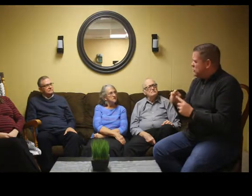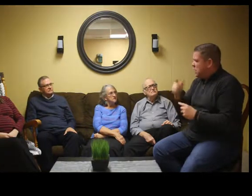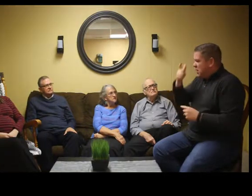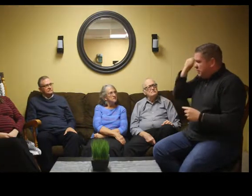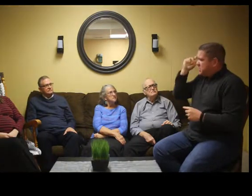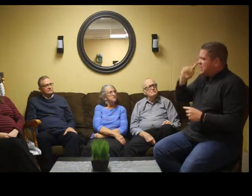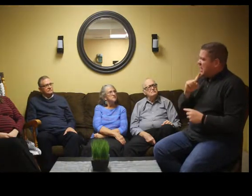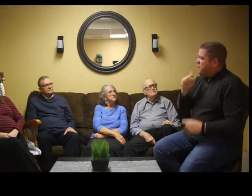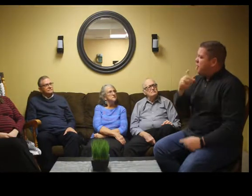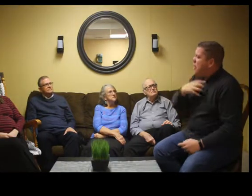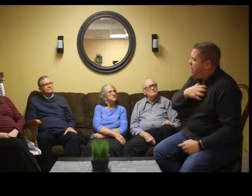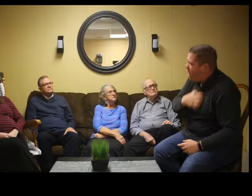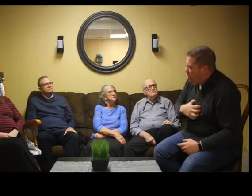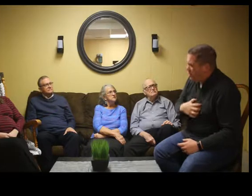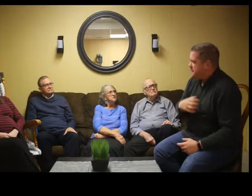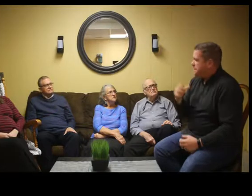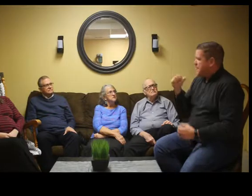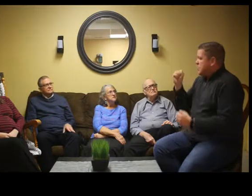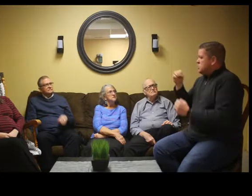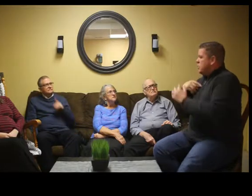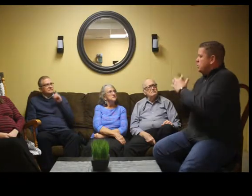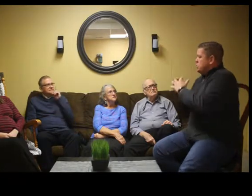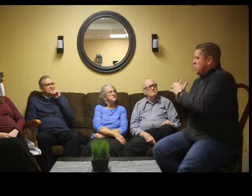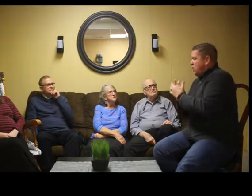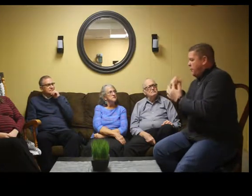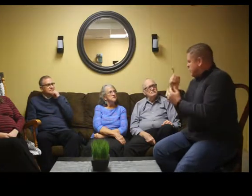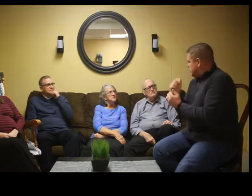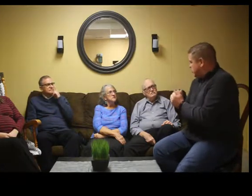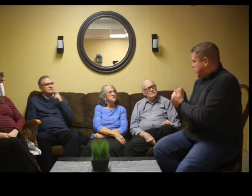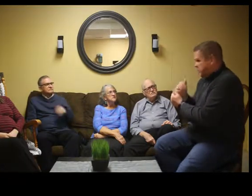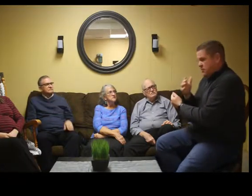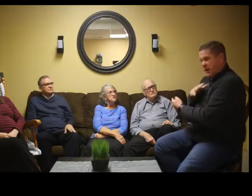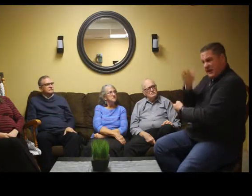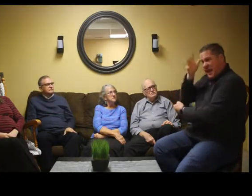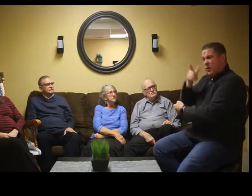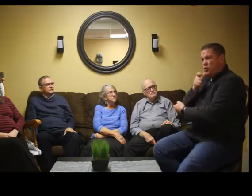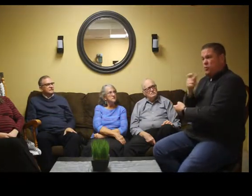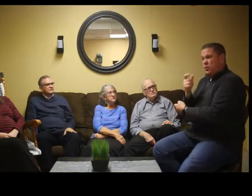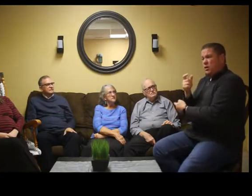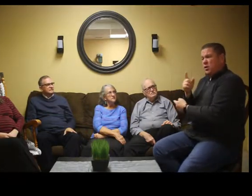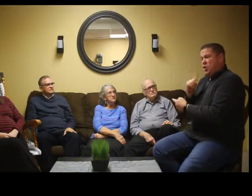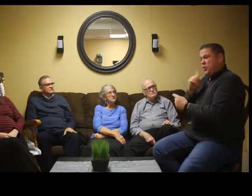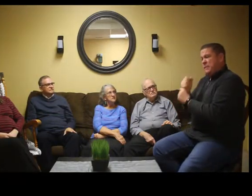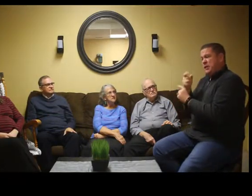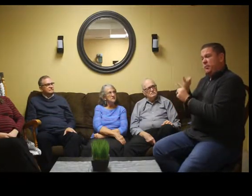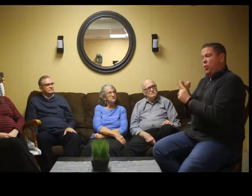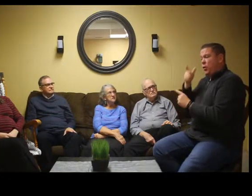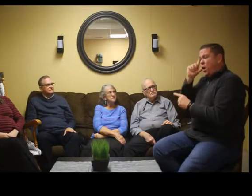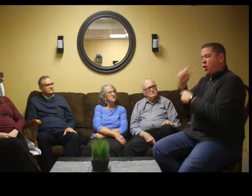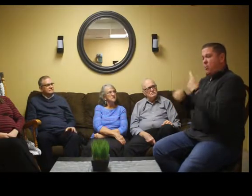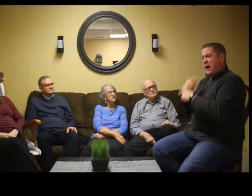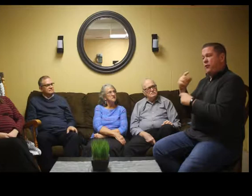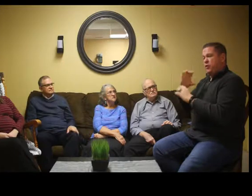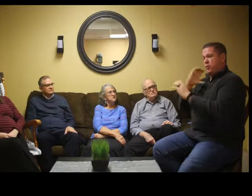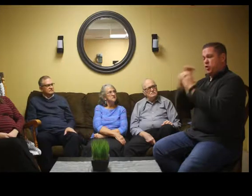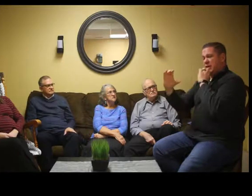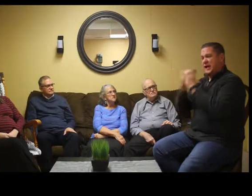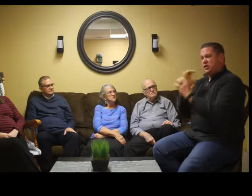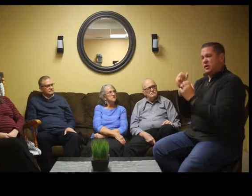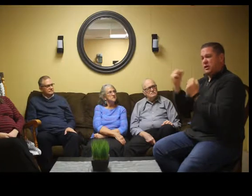because the deaf are hungry. So I want to start first with my dad, who really made the point of Woggle about the communication and